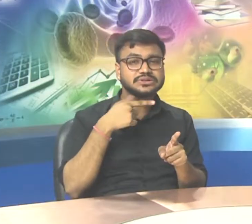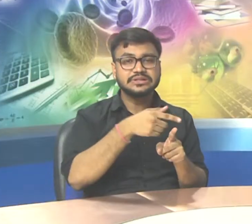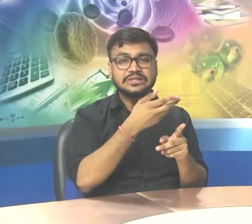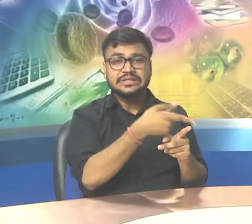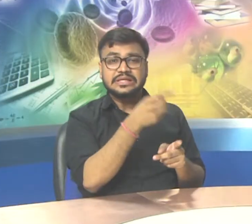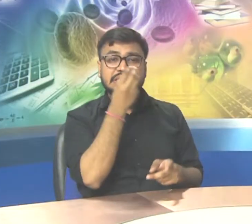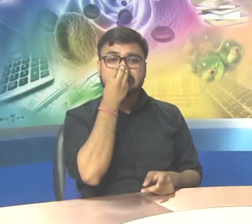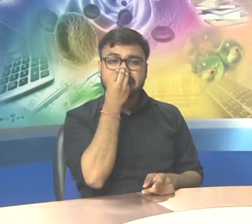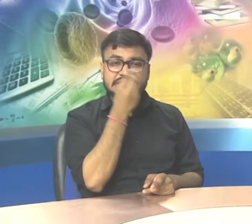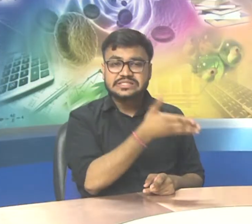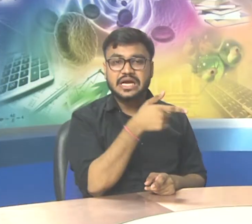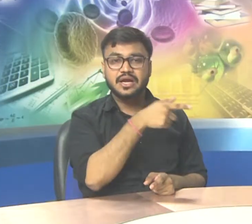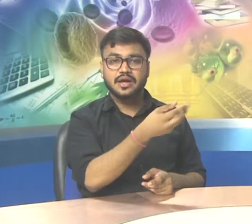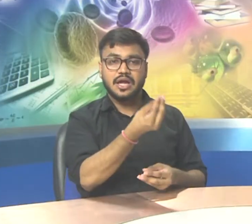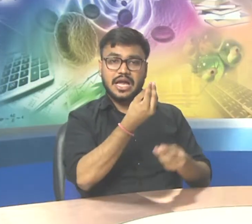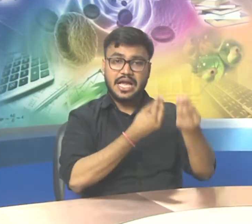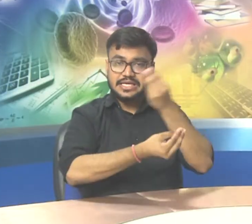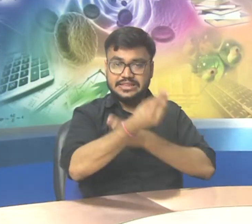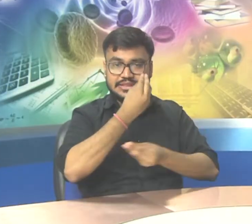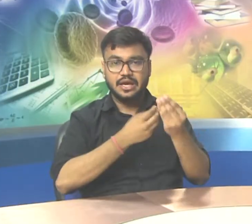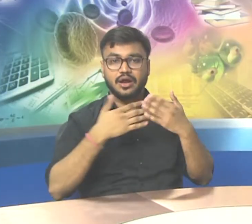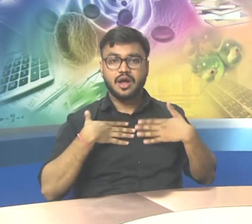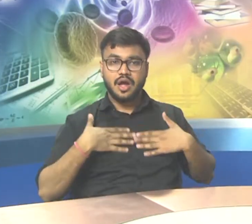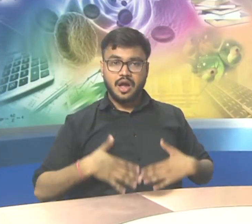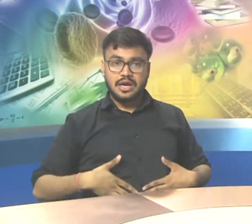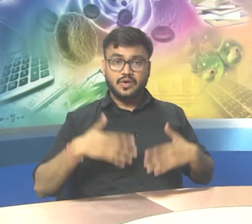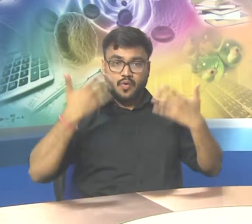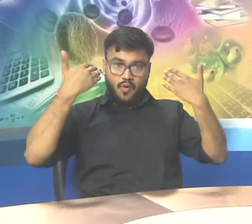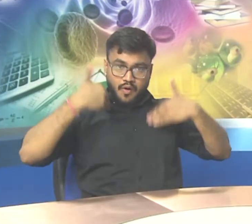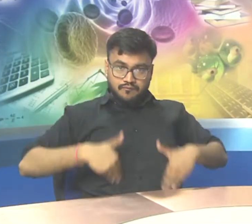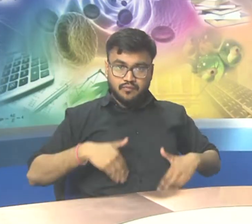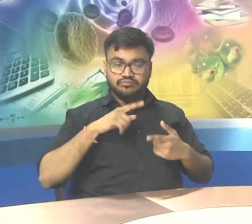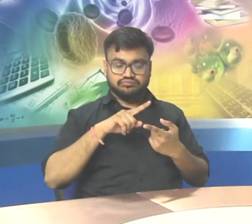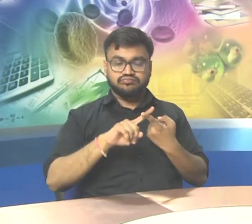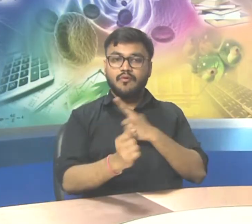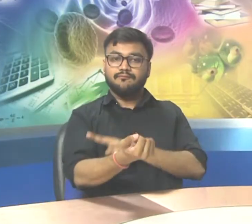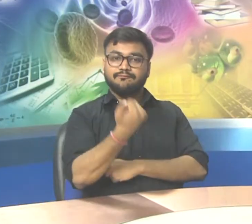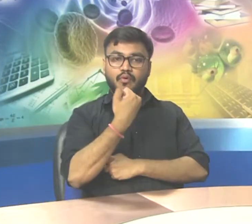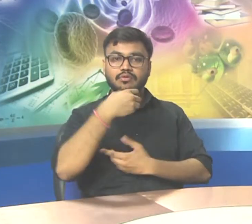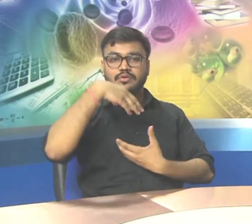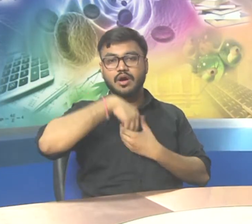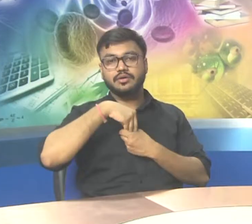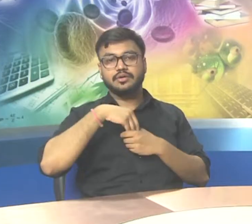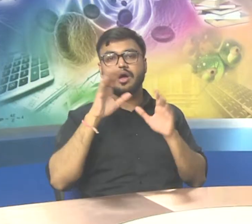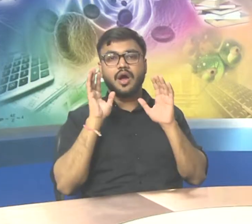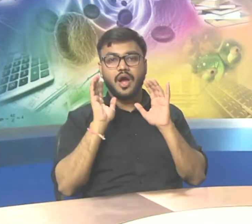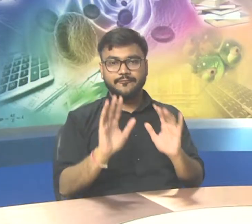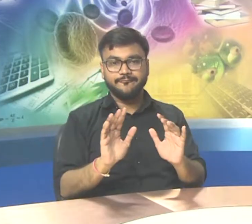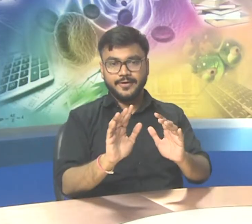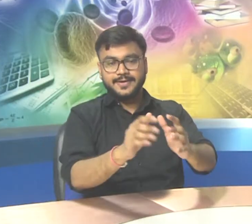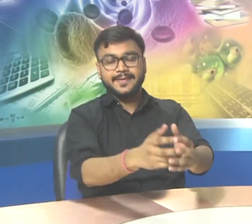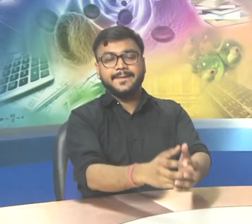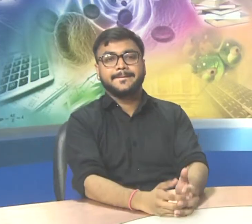Starch and sugar are easily digested and they provide energy to the body.